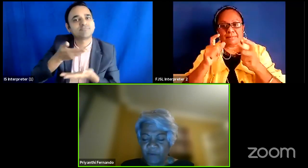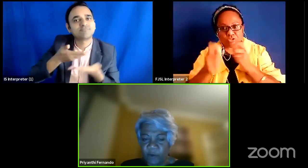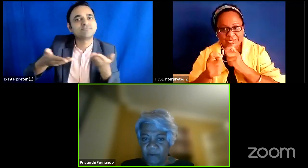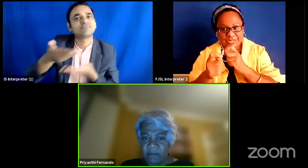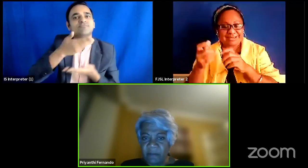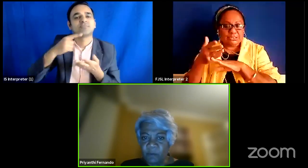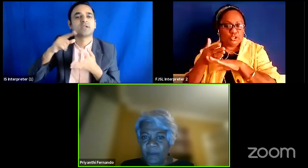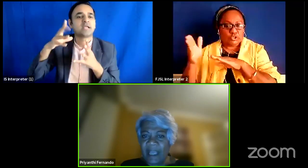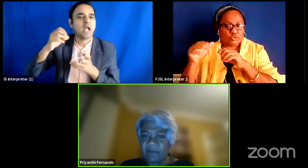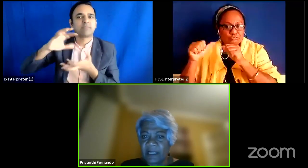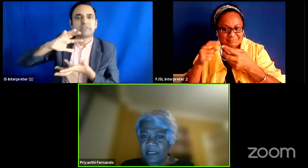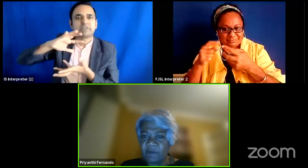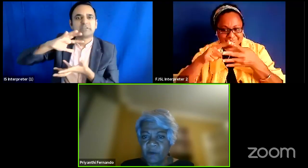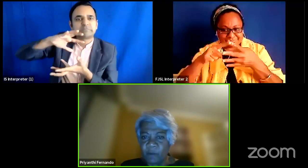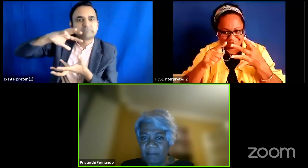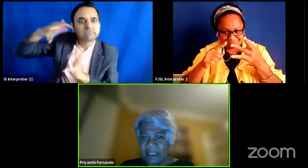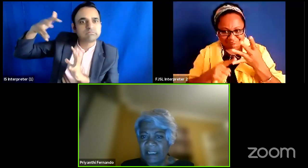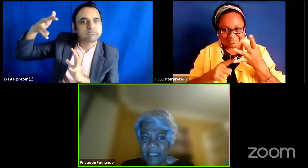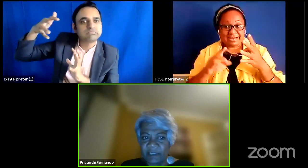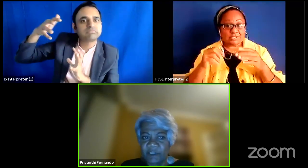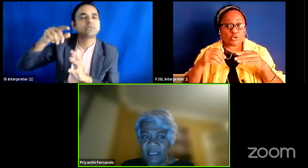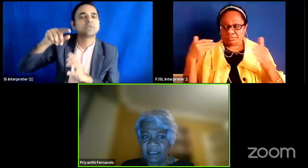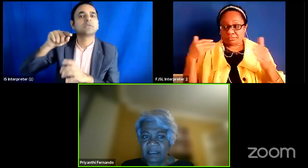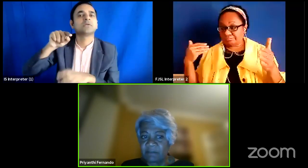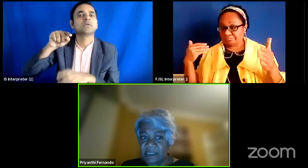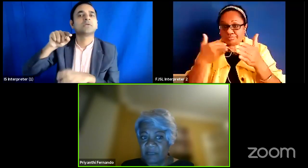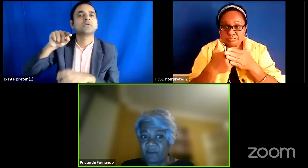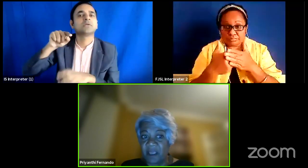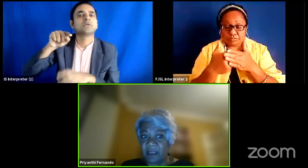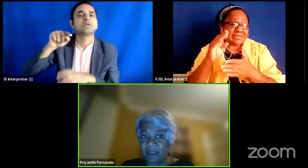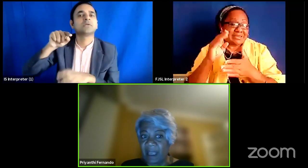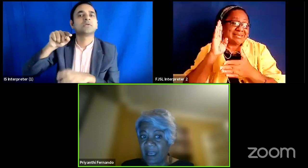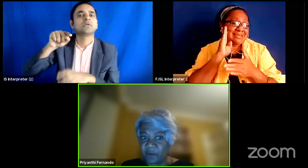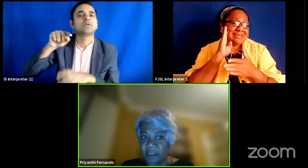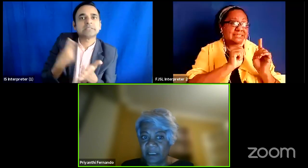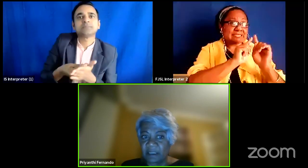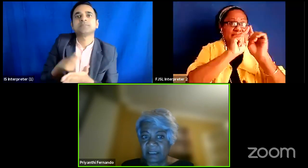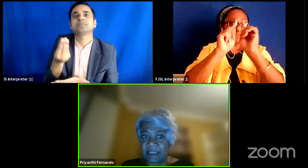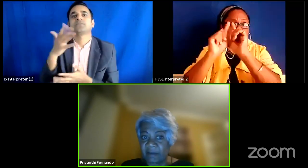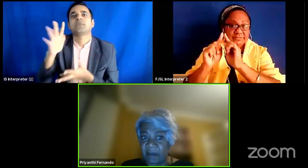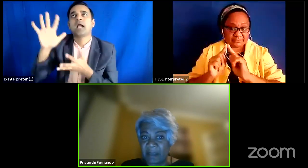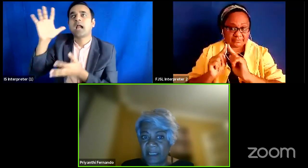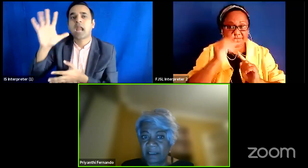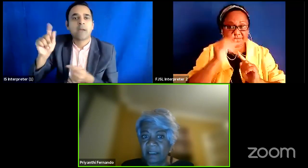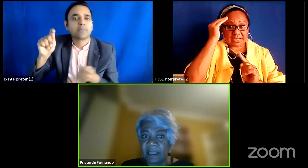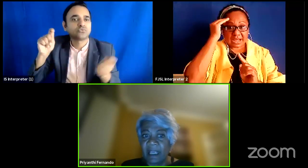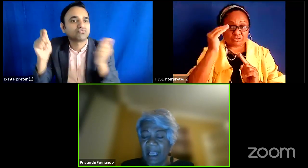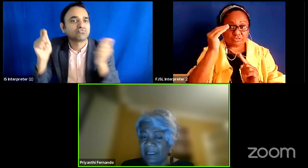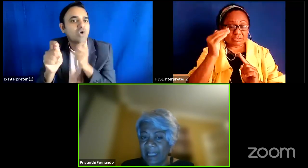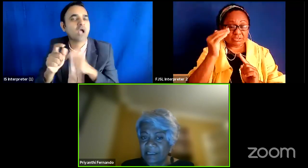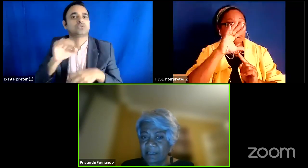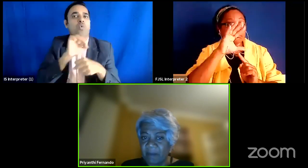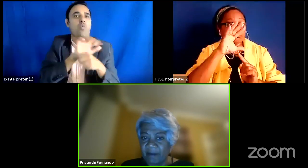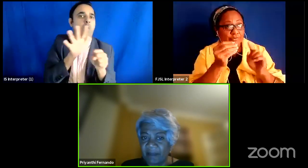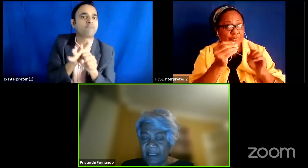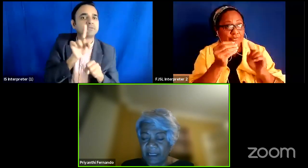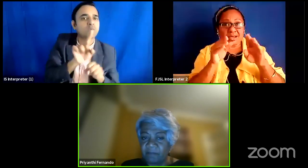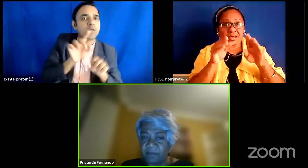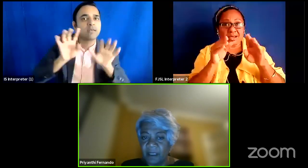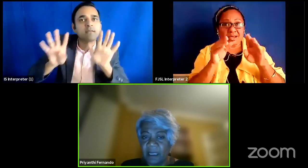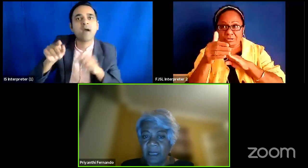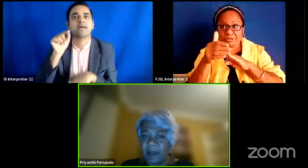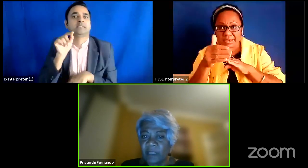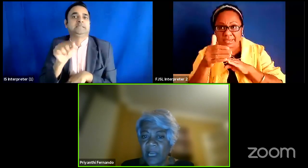Throughout this forum, we have heard from women in Asia, the Pacific, Africa, the Caribbean, and Latin